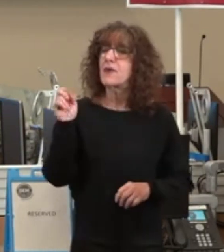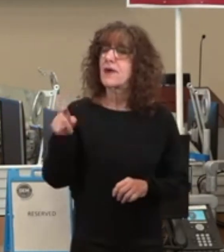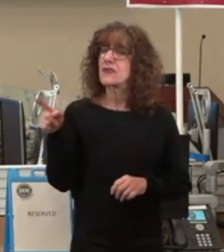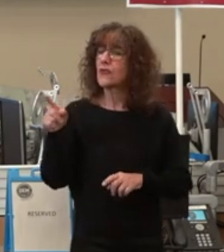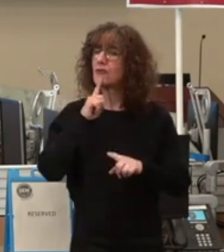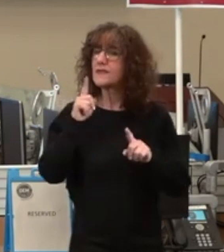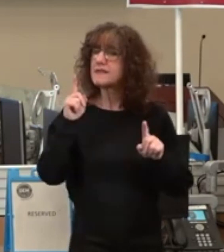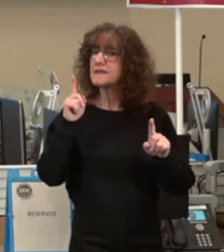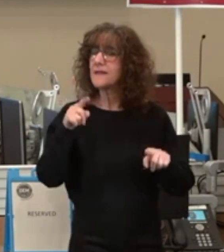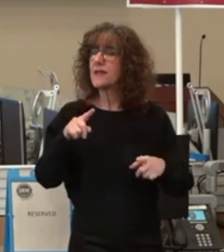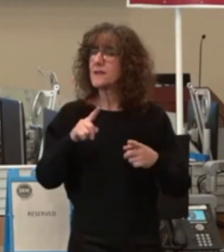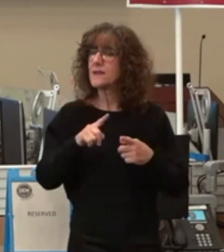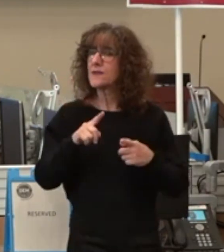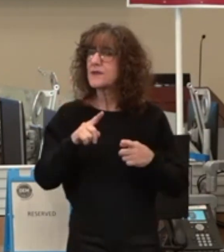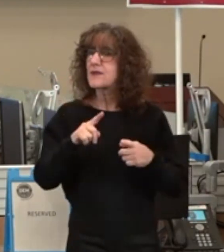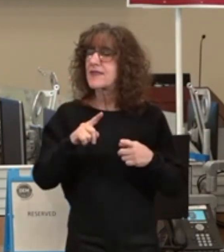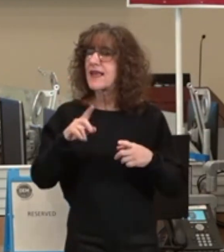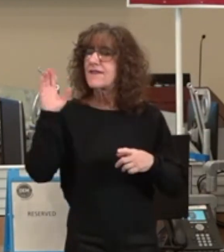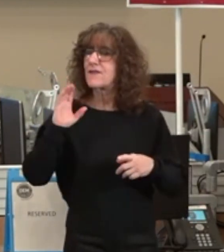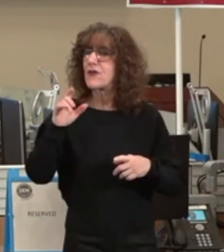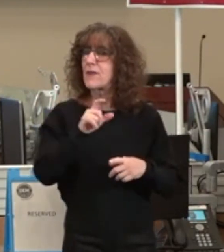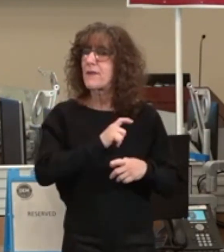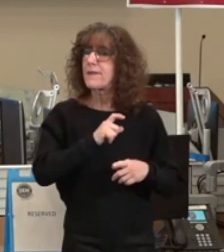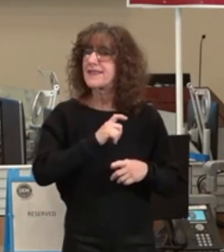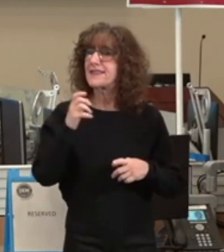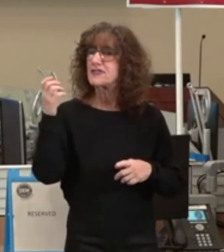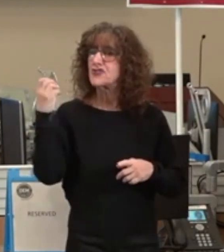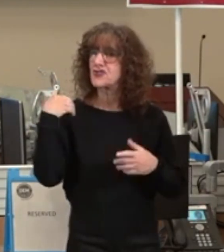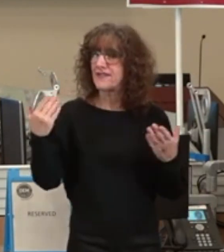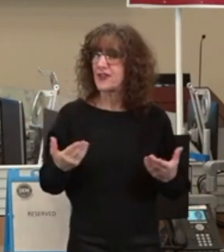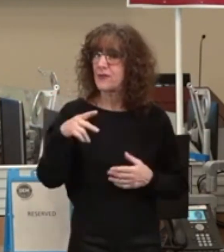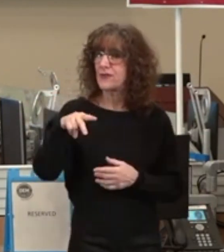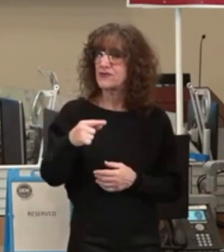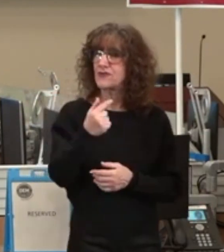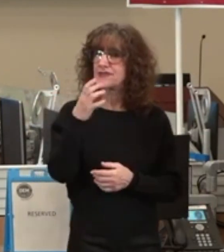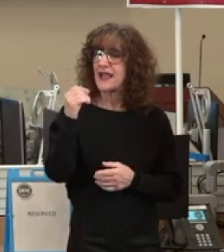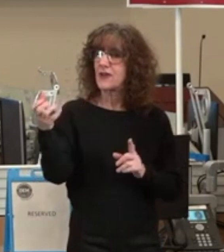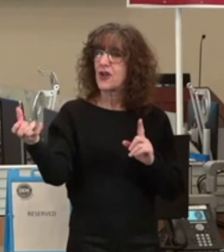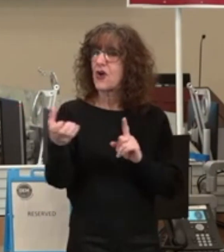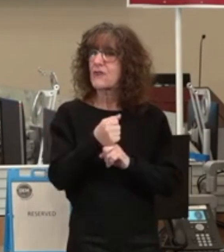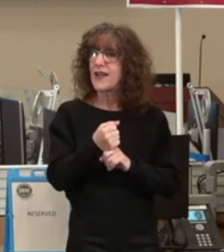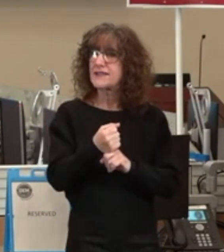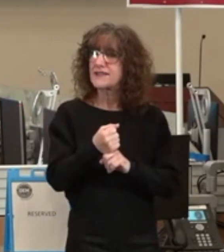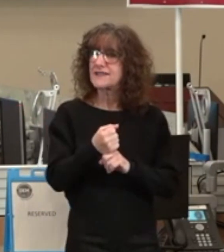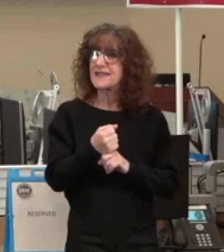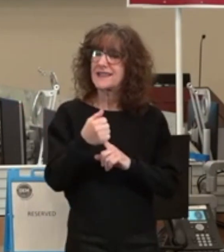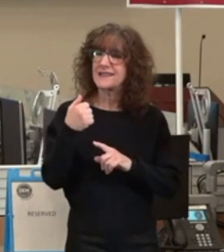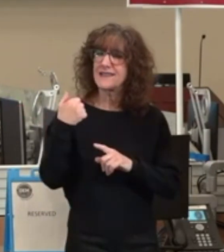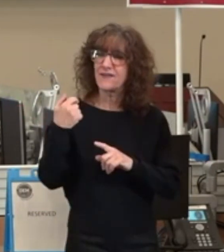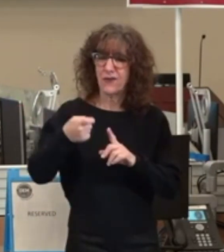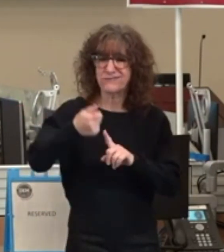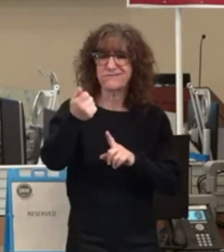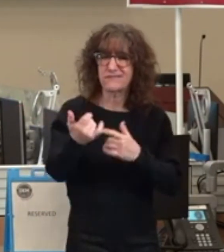Your reaction to the news that a former police chief here in Prince George's County has been arrested as a serial arsonist?